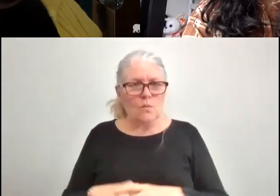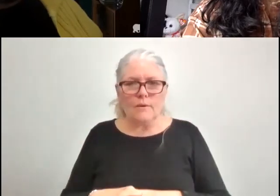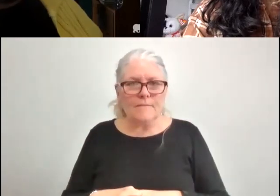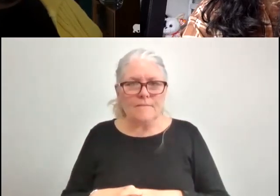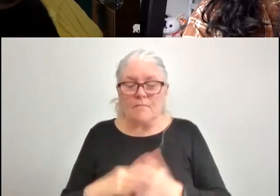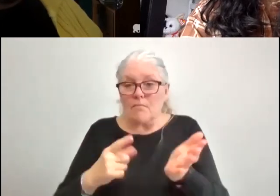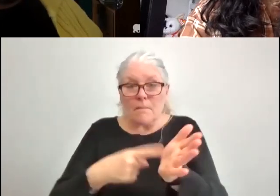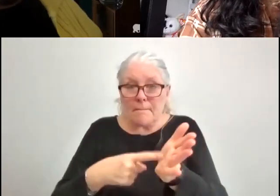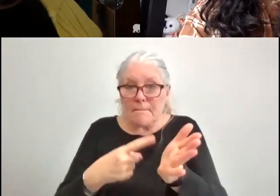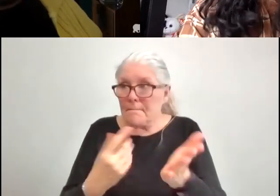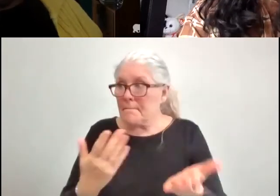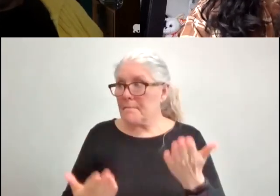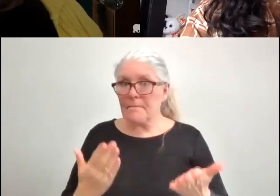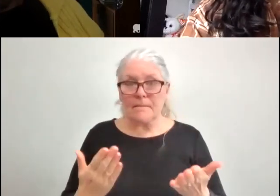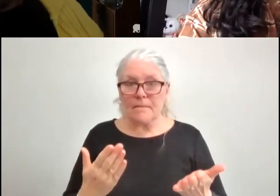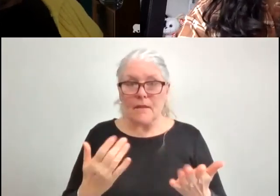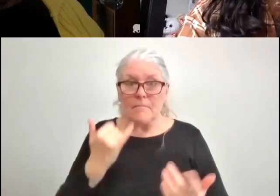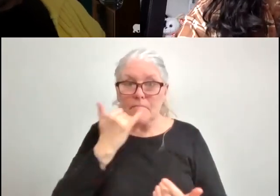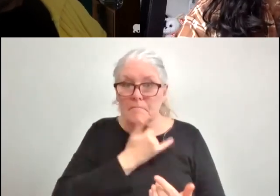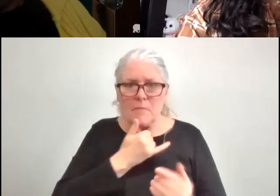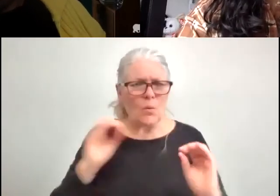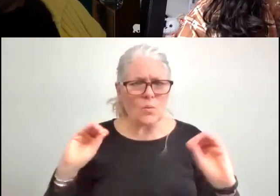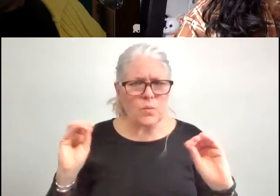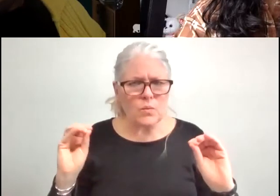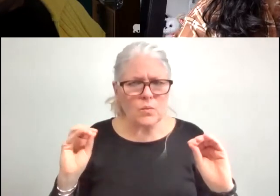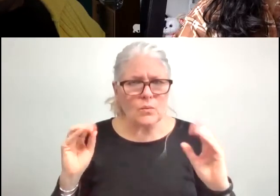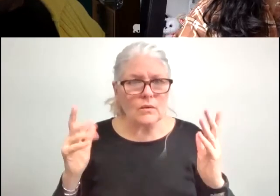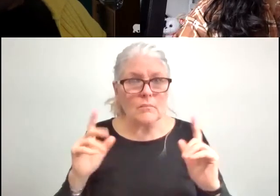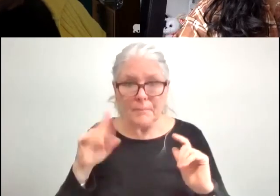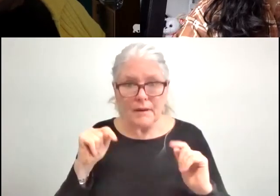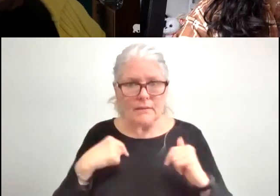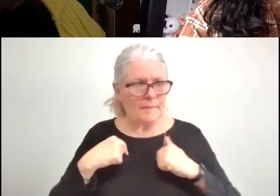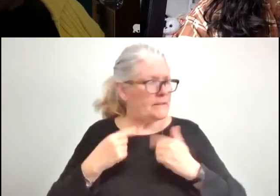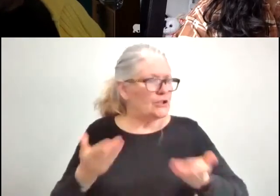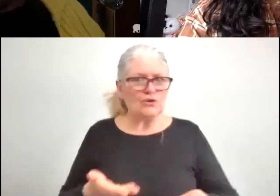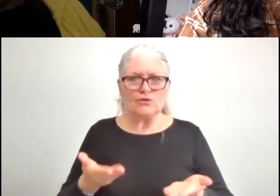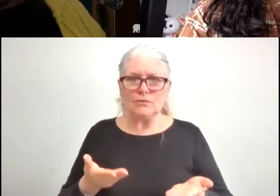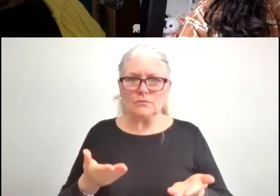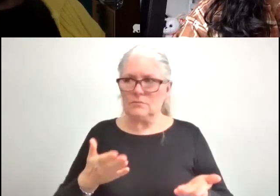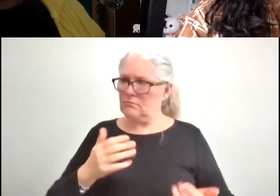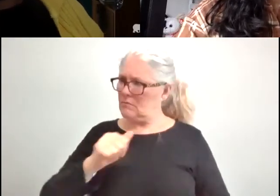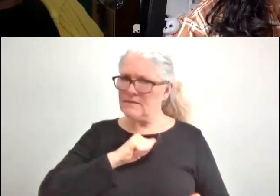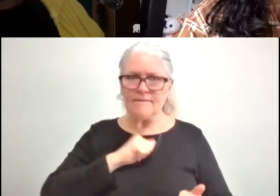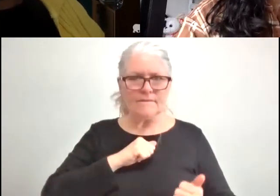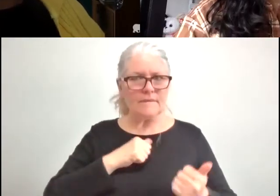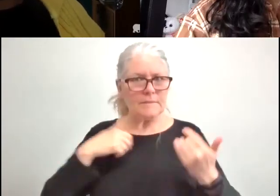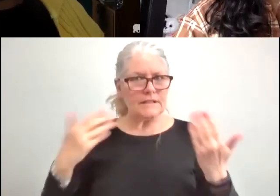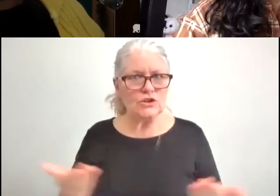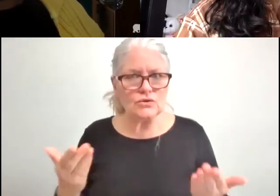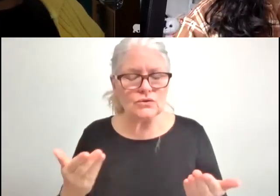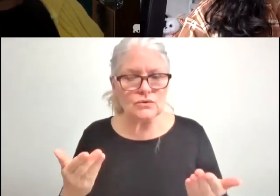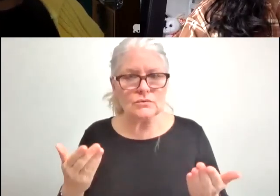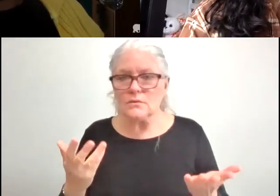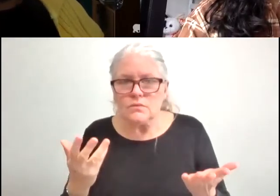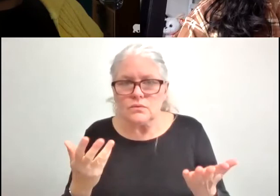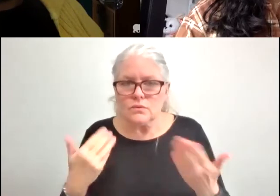don't even necessarily have to have made a mistake, but simply just existed as you were. And so liberation and